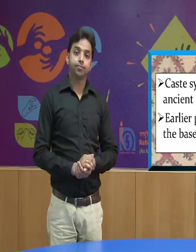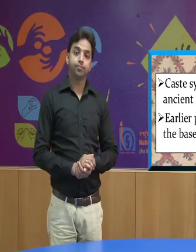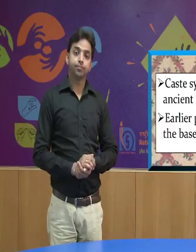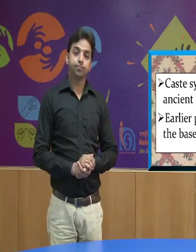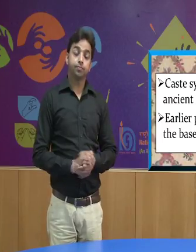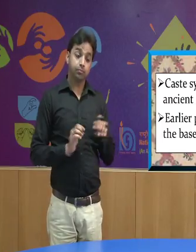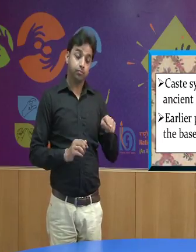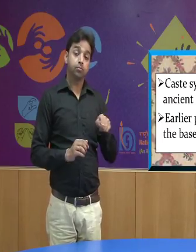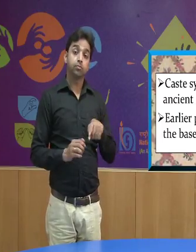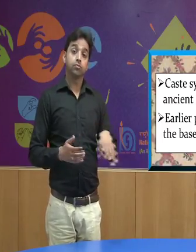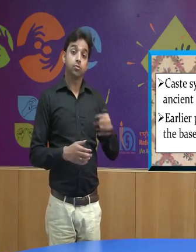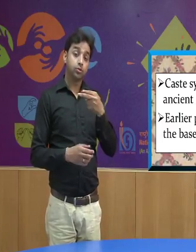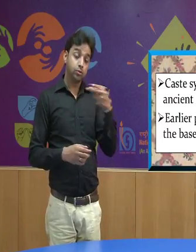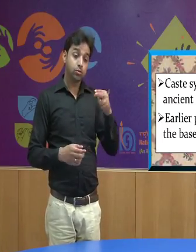This was called as Varna system.